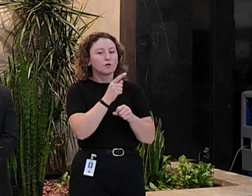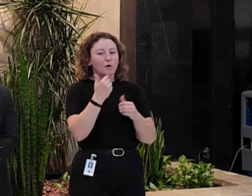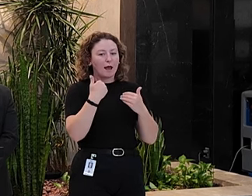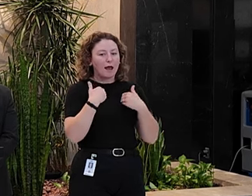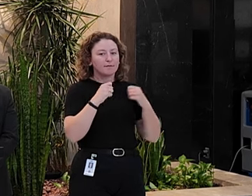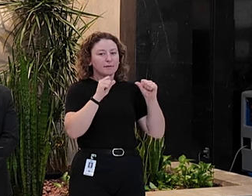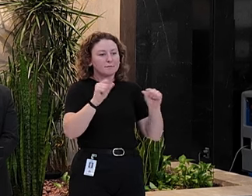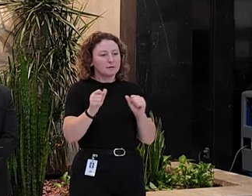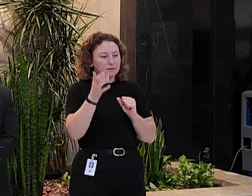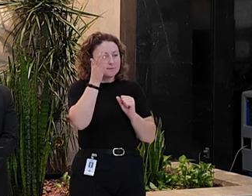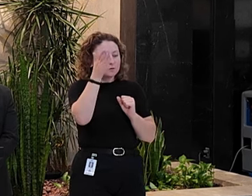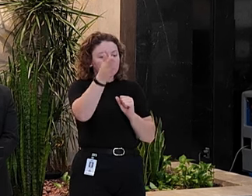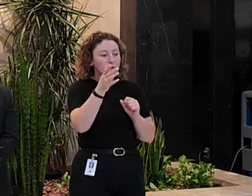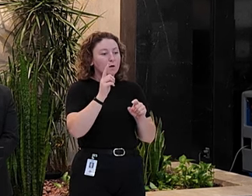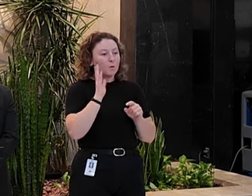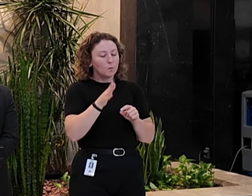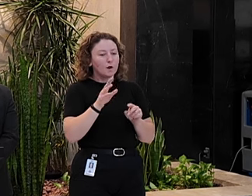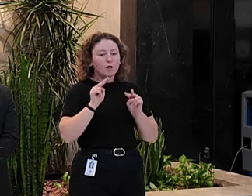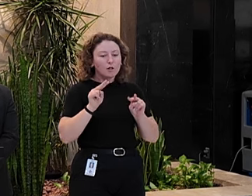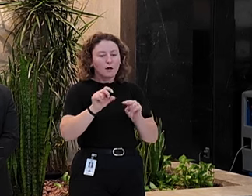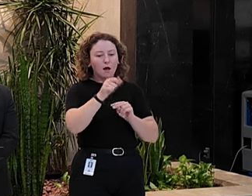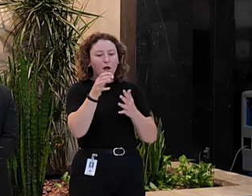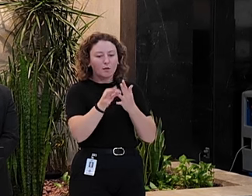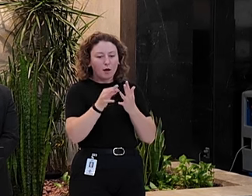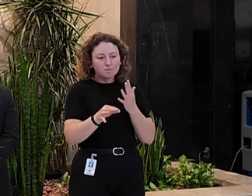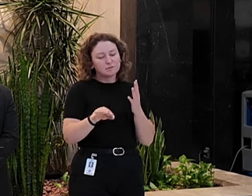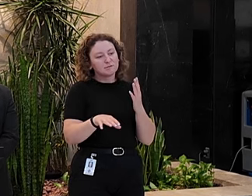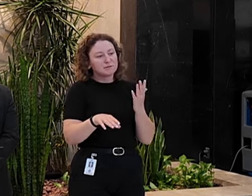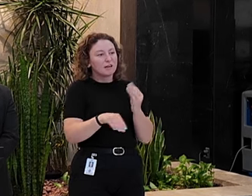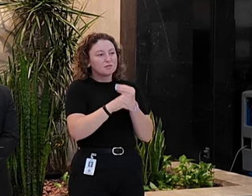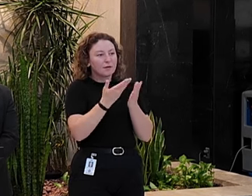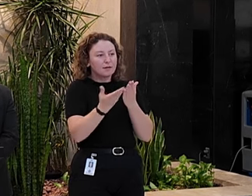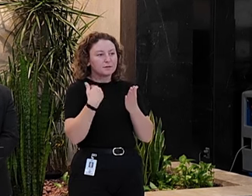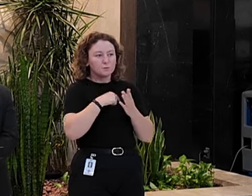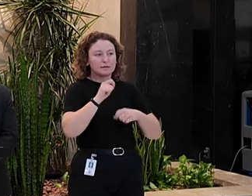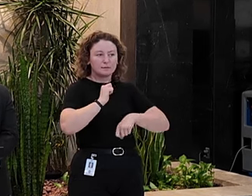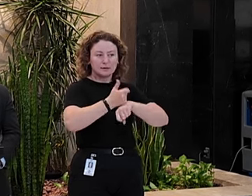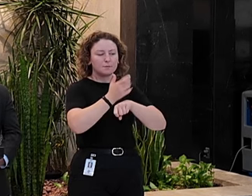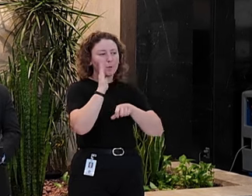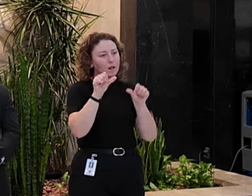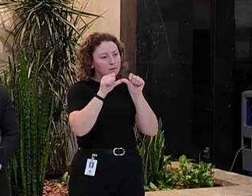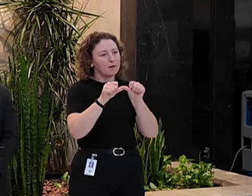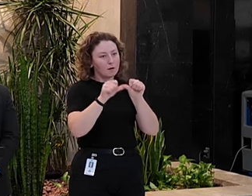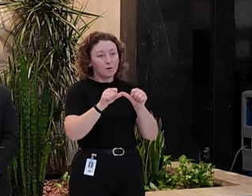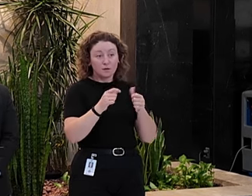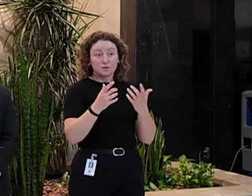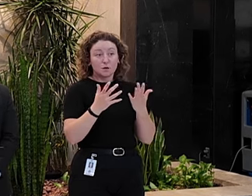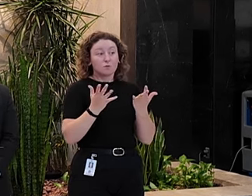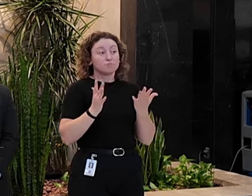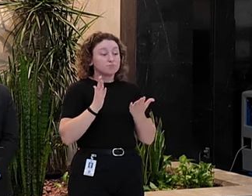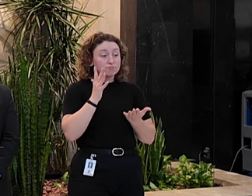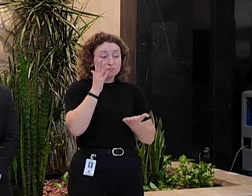in the future. But we are going to look at what additional options we need to put in place. Those are going to be ongoing. So as time